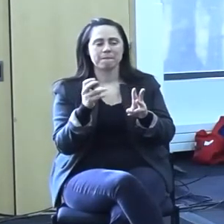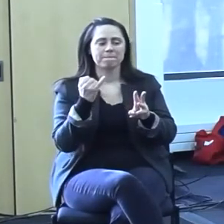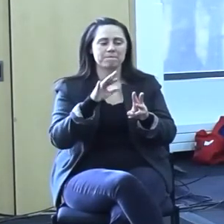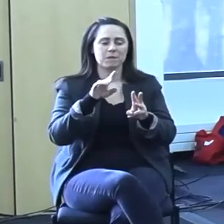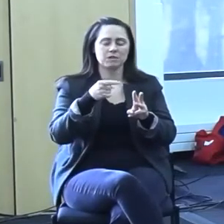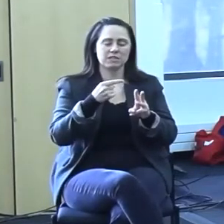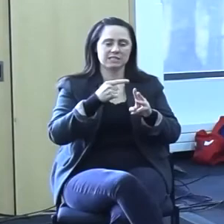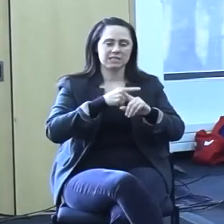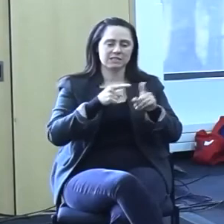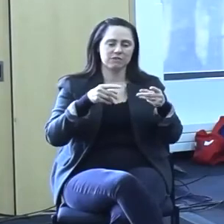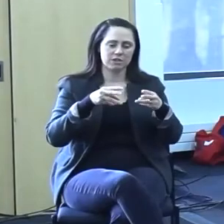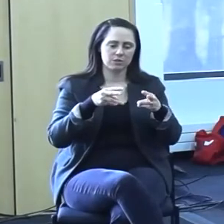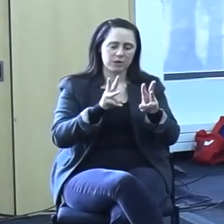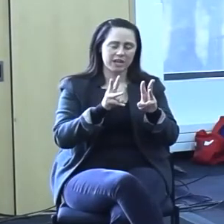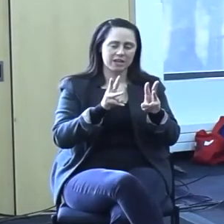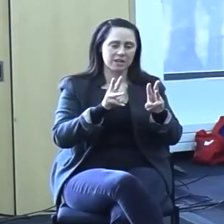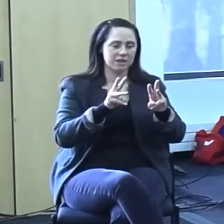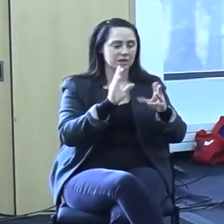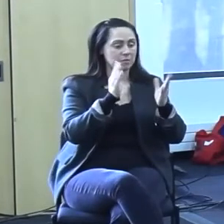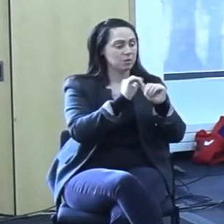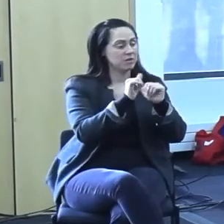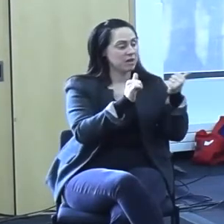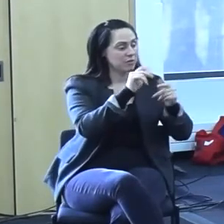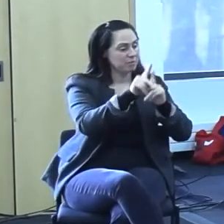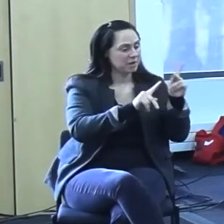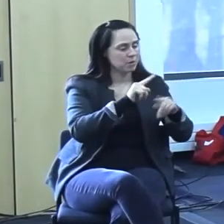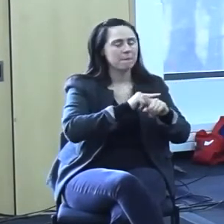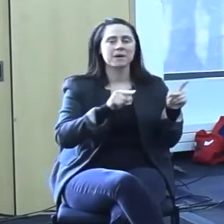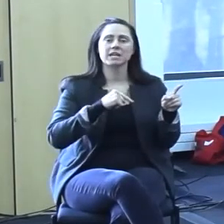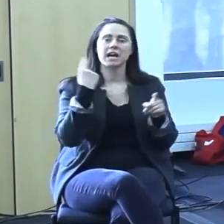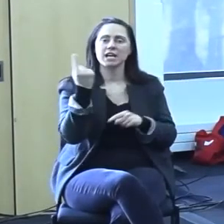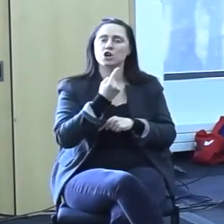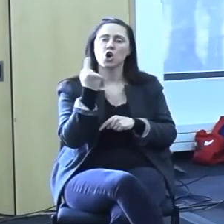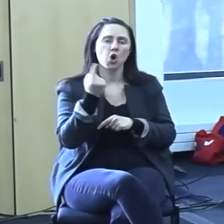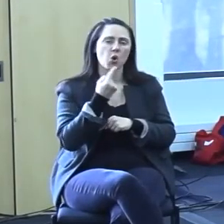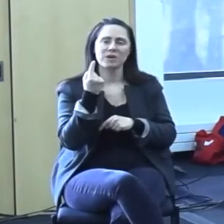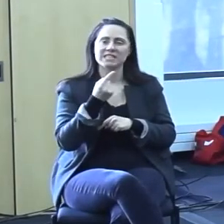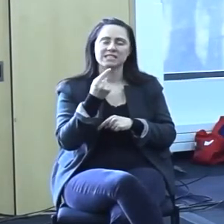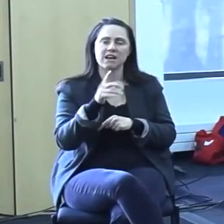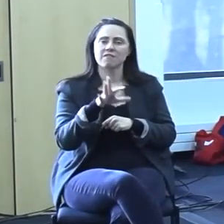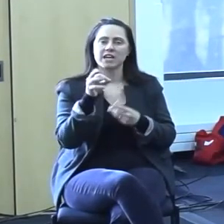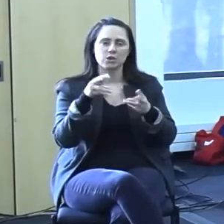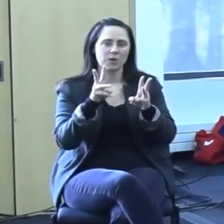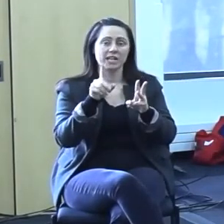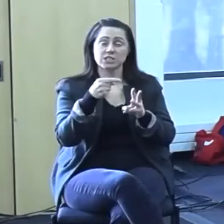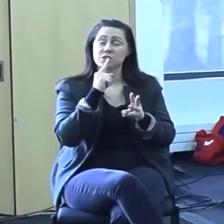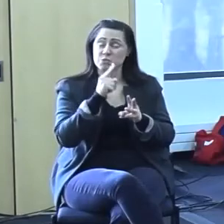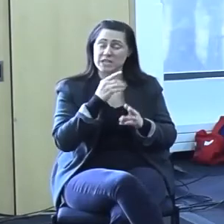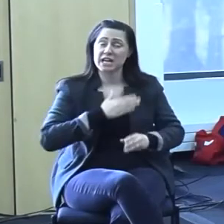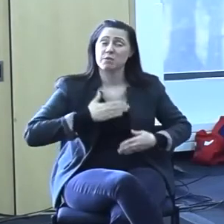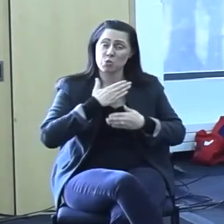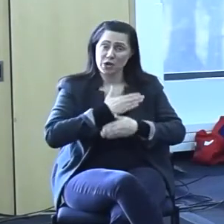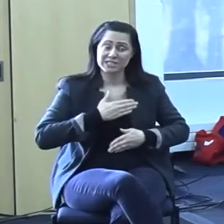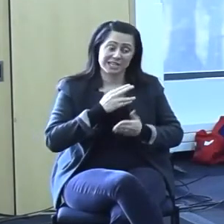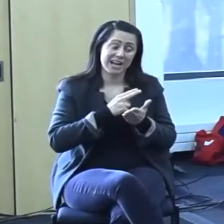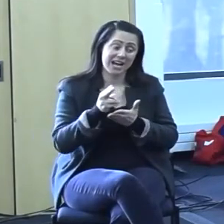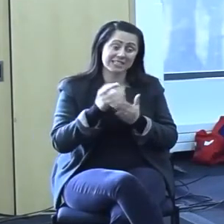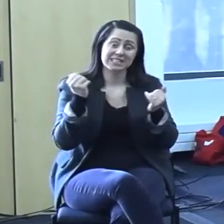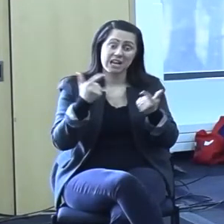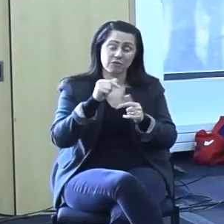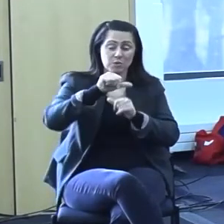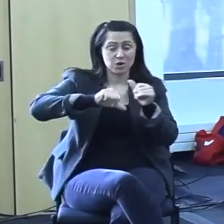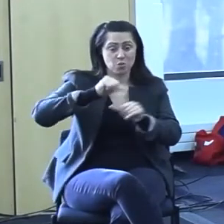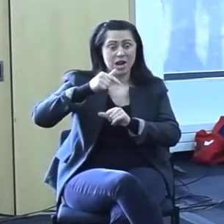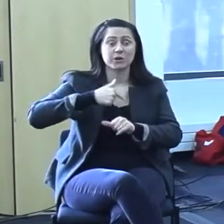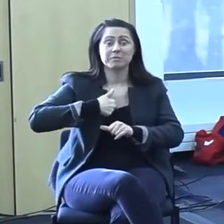way different way than other people. But I always end up finding a way, and I just really appreciate, honestly, everyone